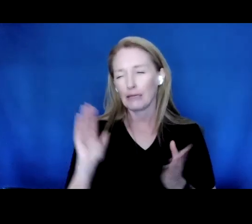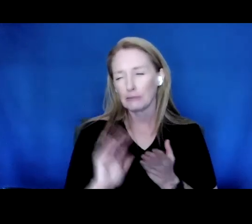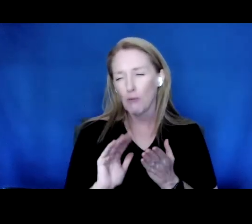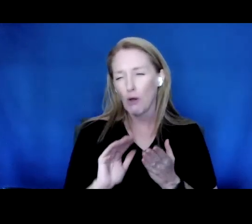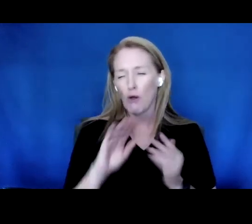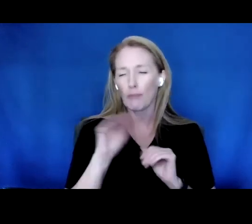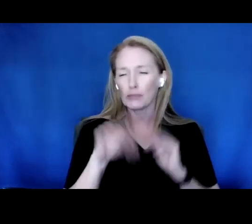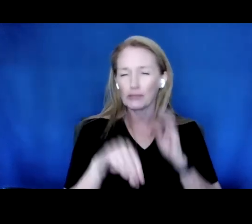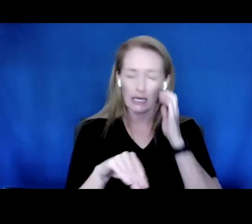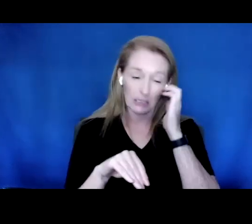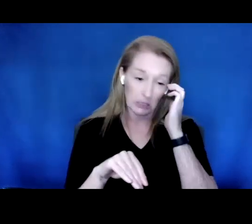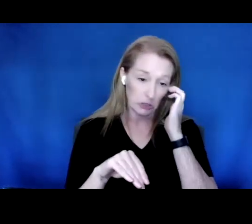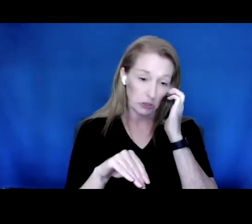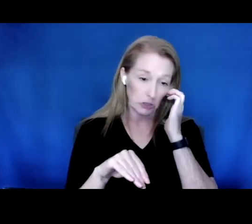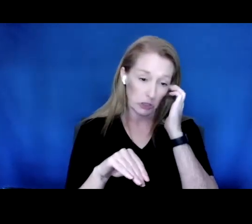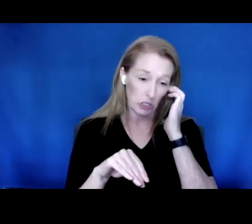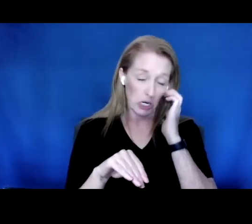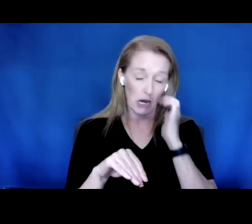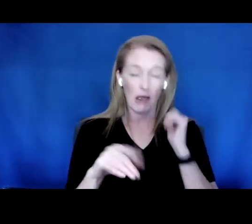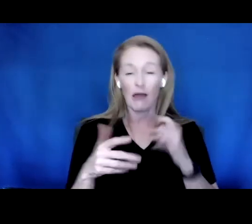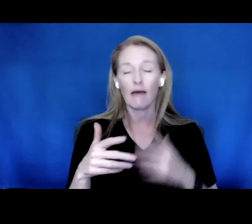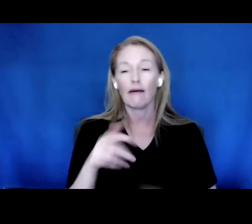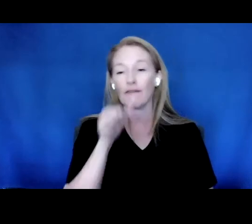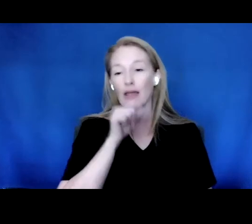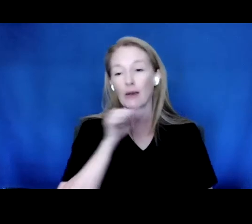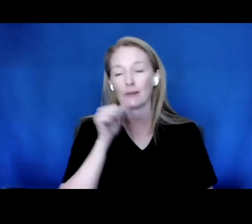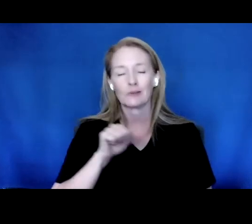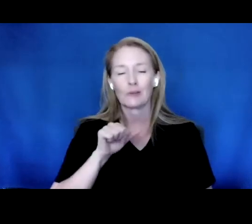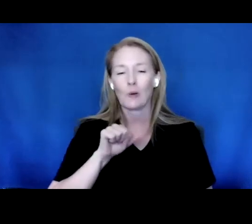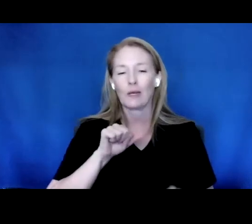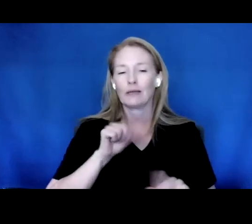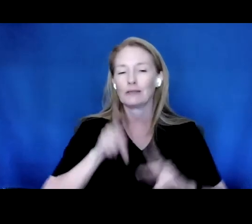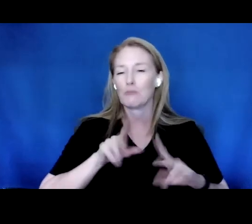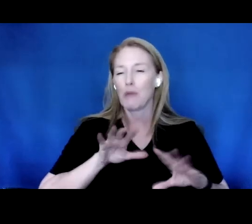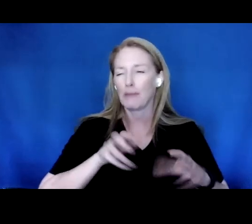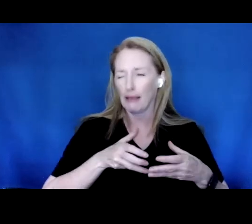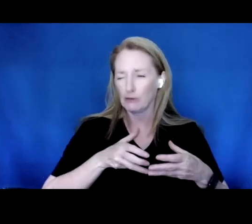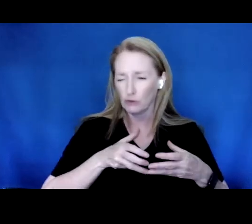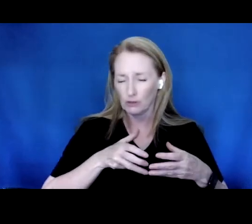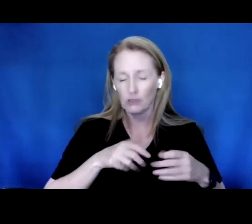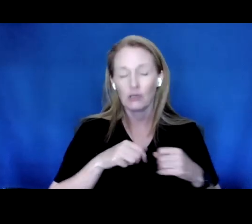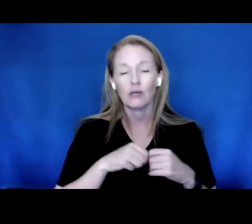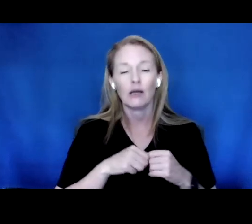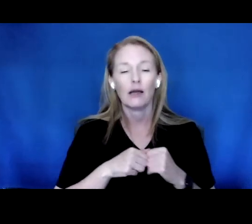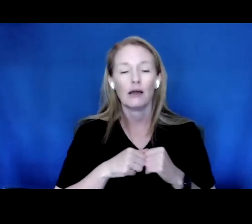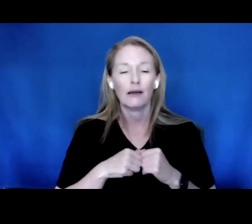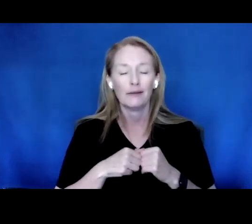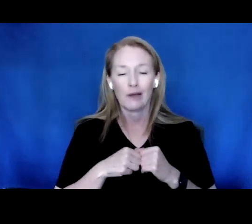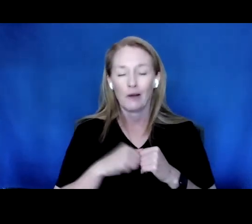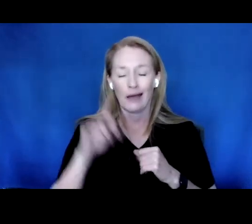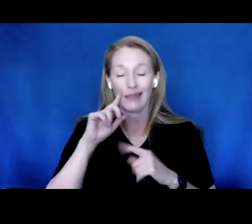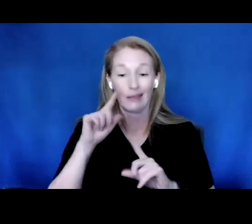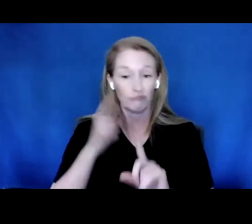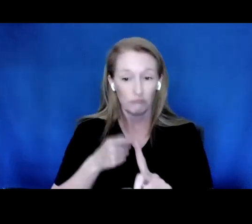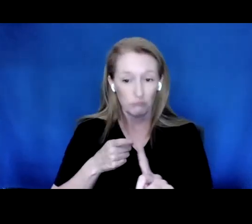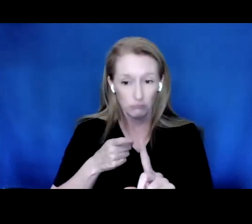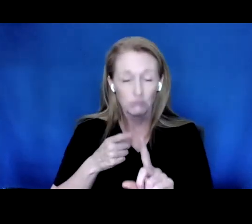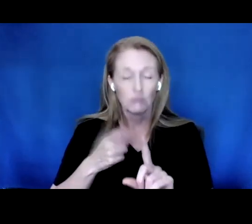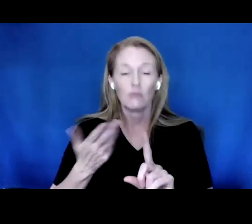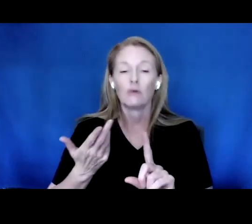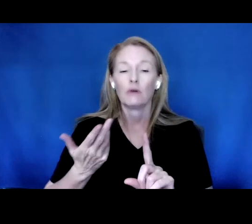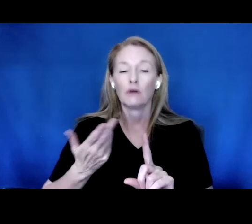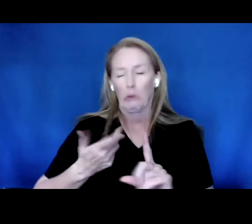whole. So I think what it's really going to come down to is what are the numbers, and do we have a large enough sample size